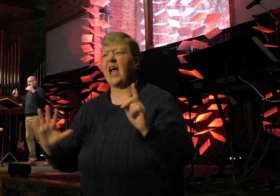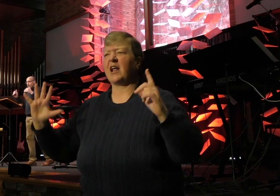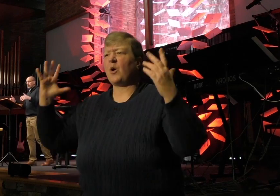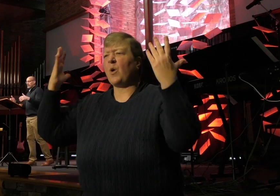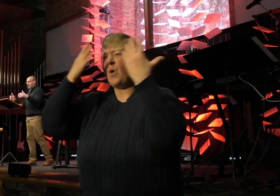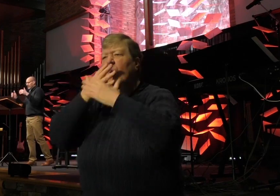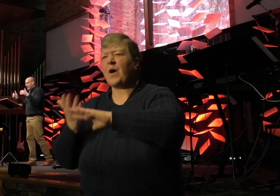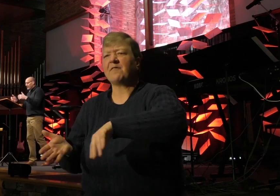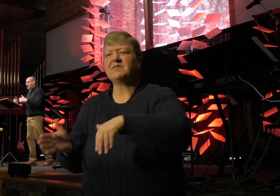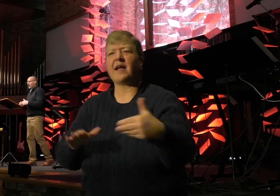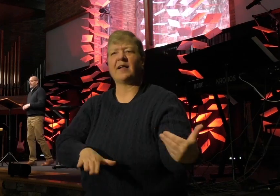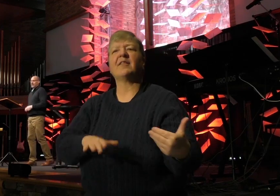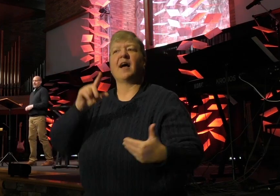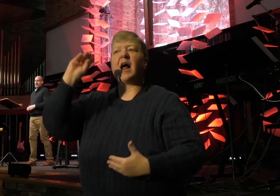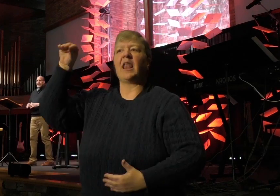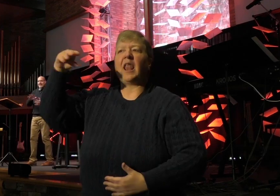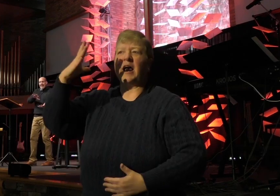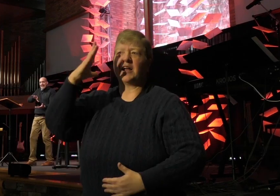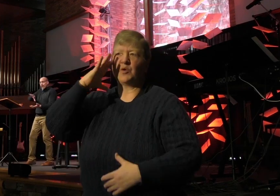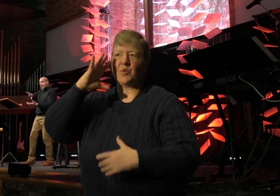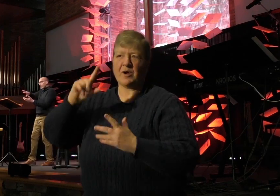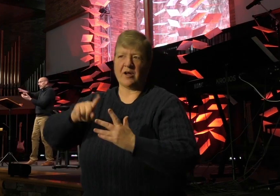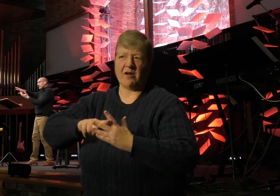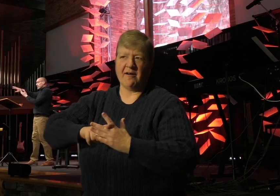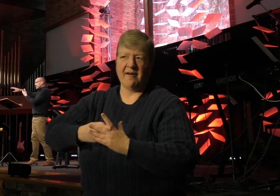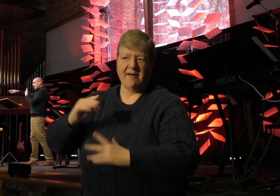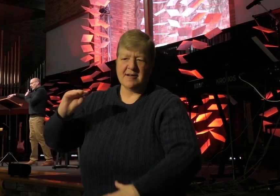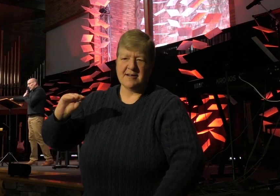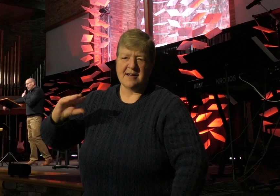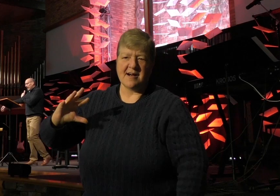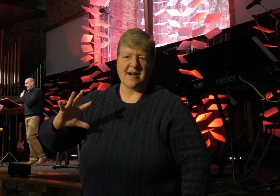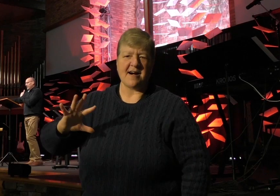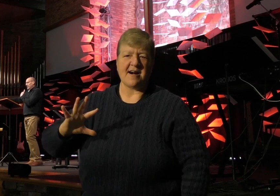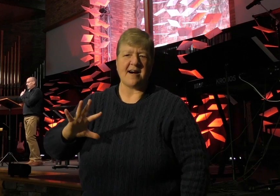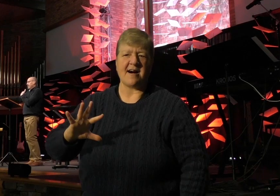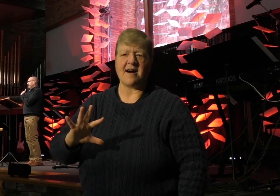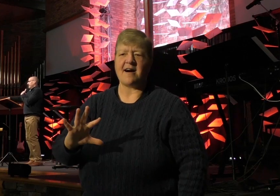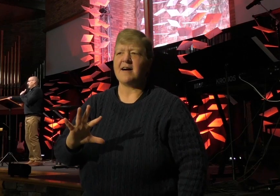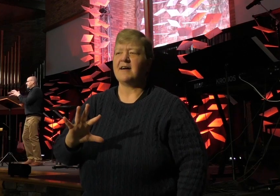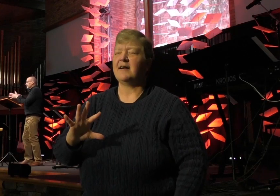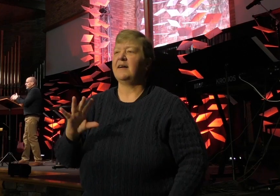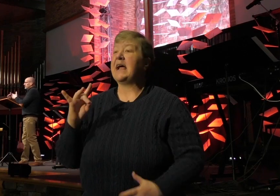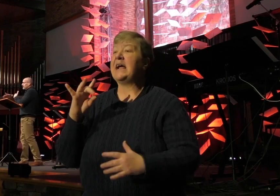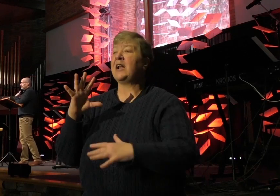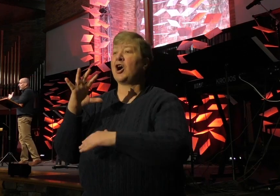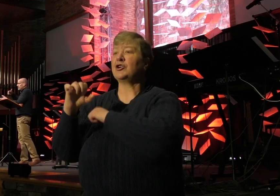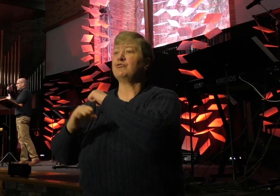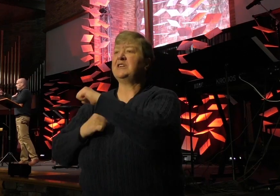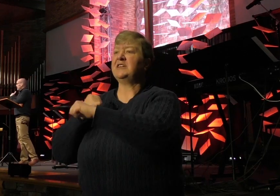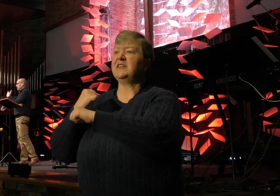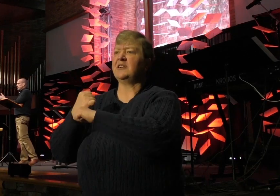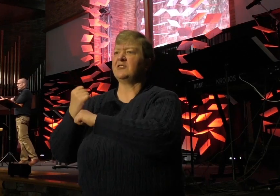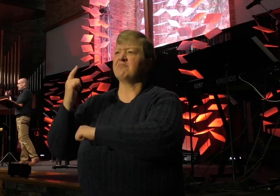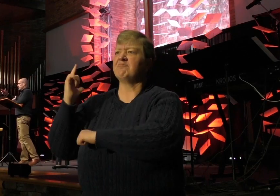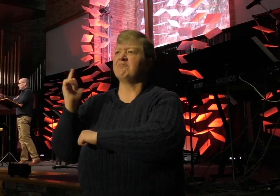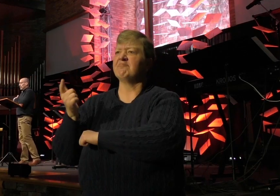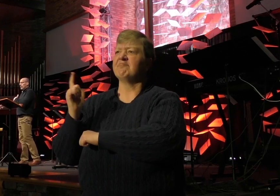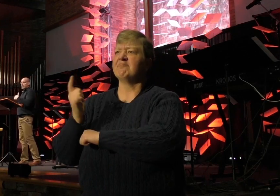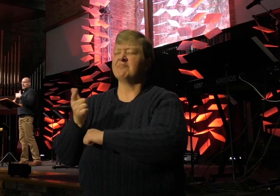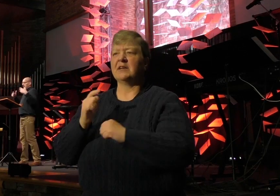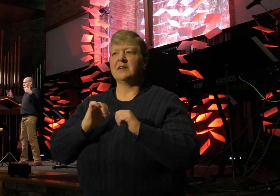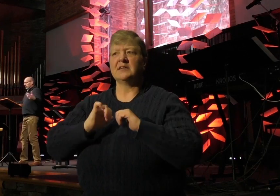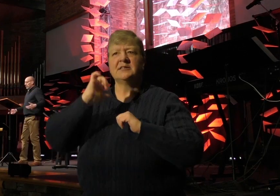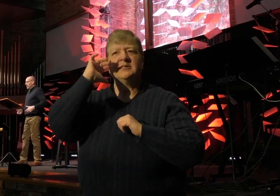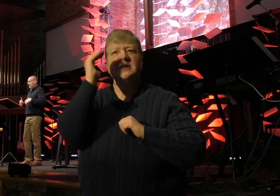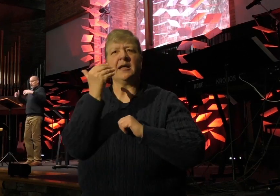light will dawn." And 800 years would pass. And it seemed like the darkness was just